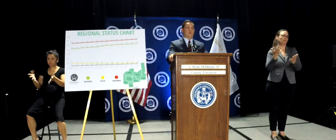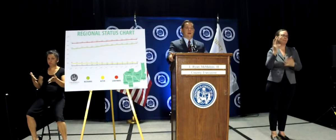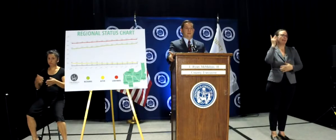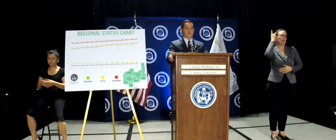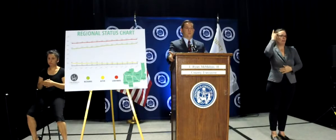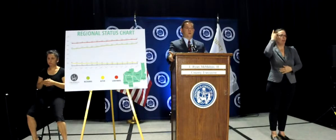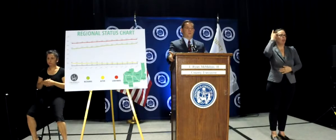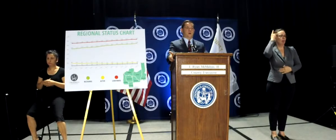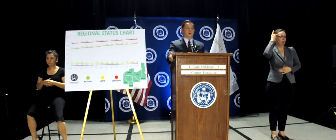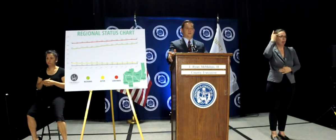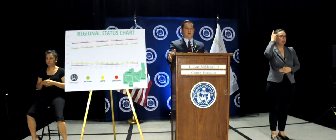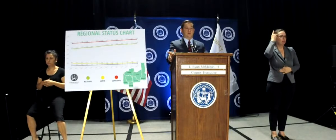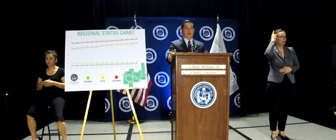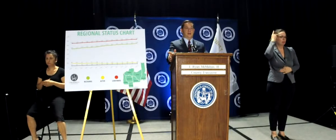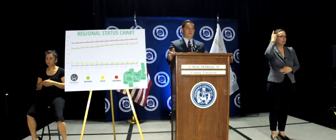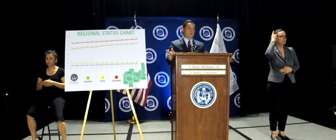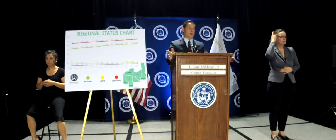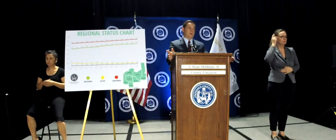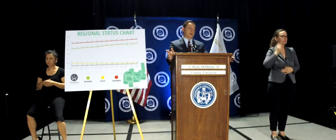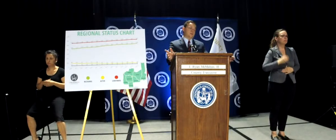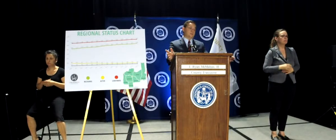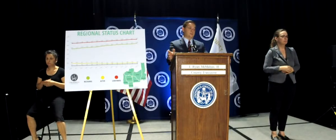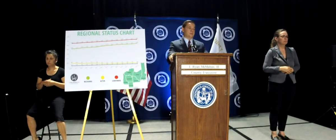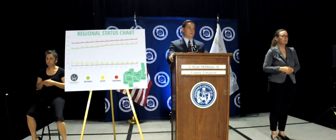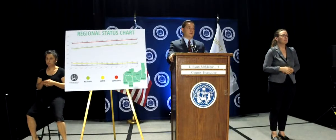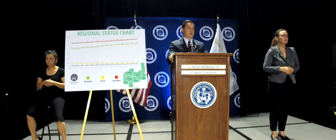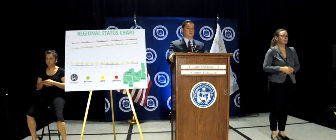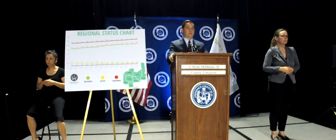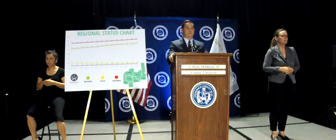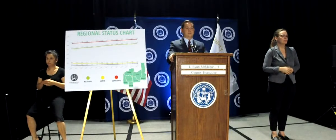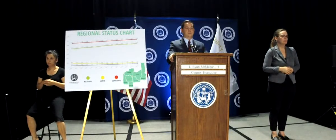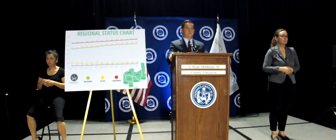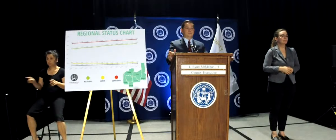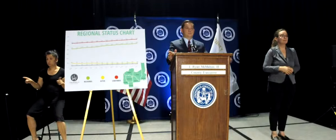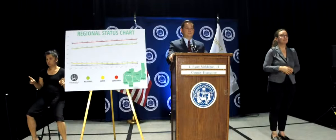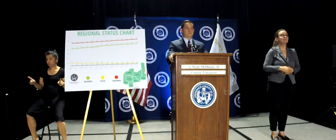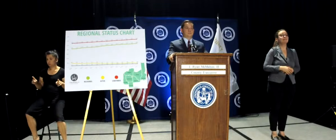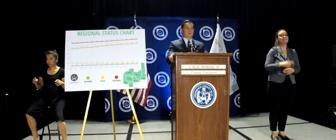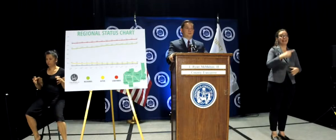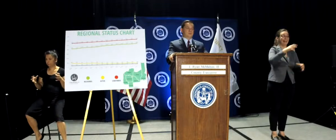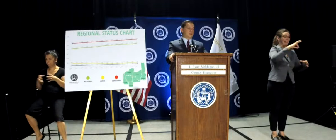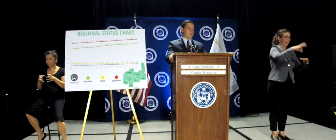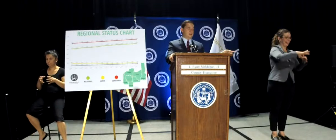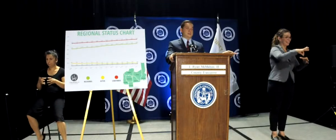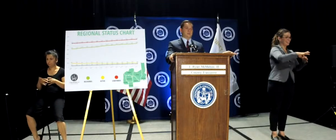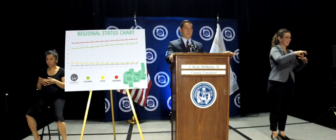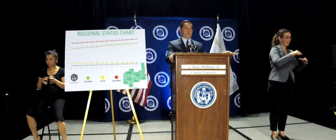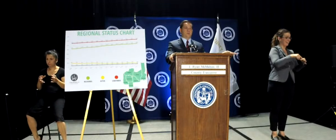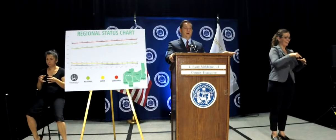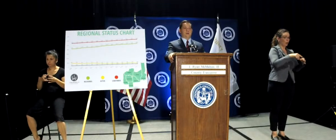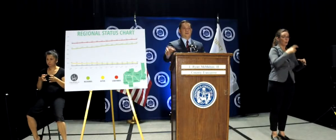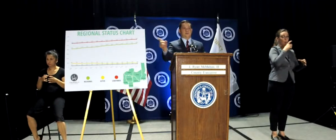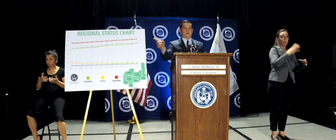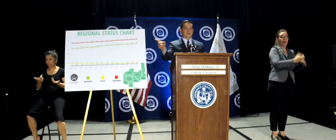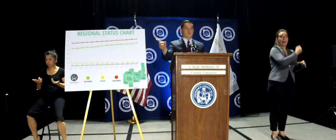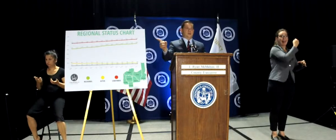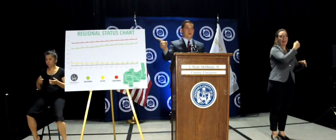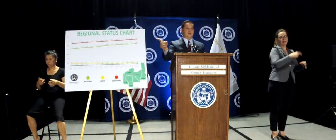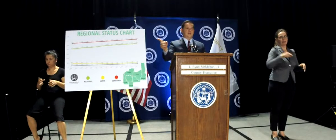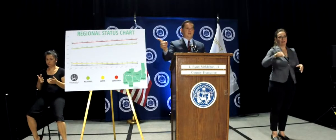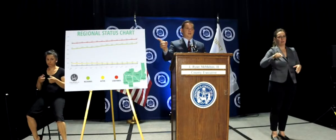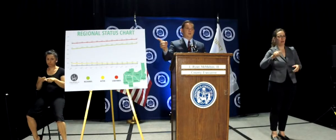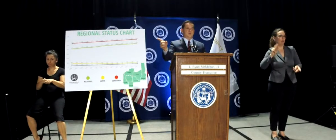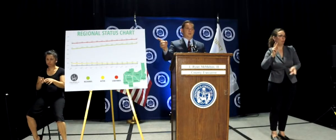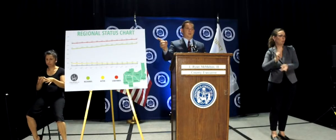election not wanting the other political party to draw the lines, and they won an election. Okay, That same political party isn't saying to the